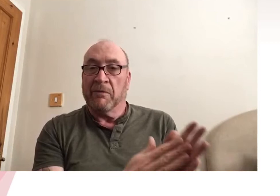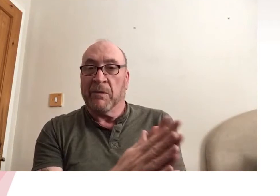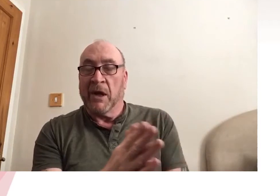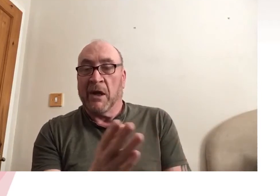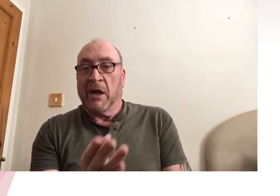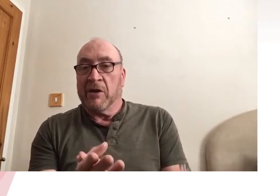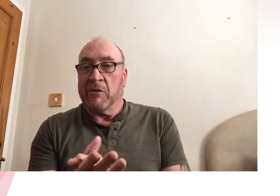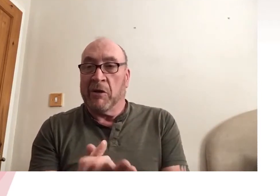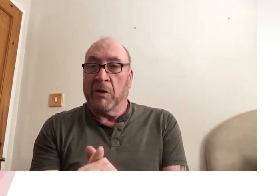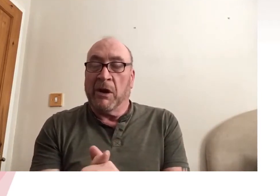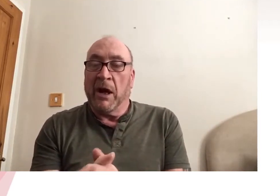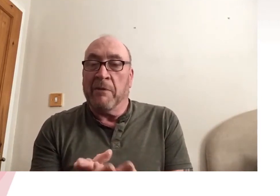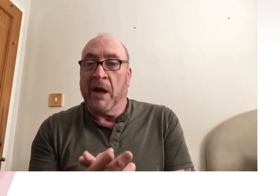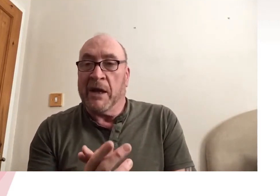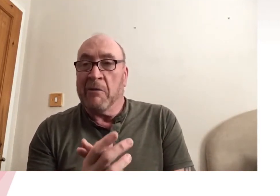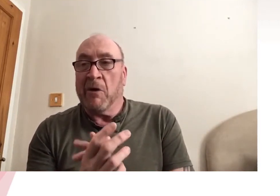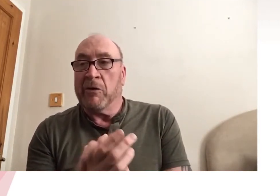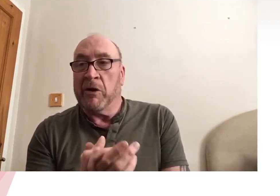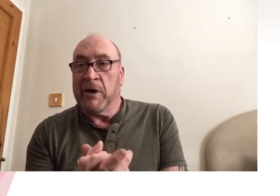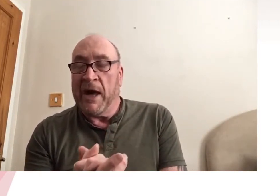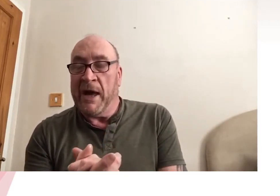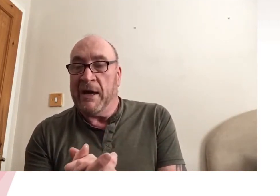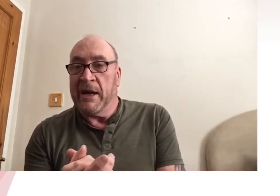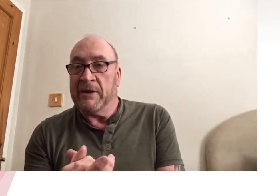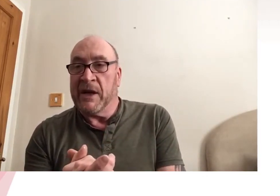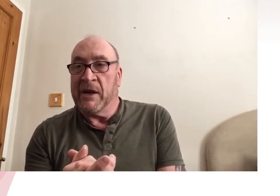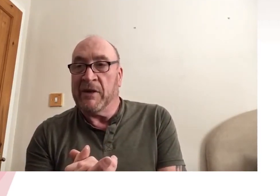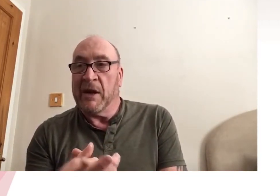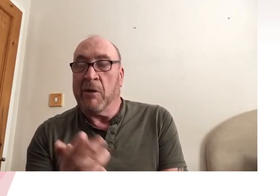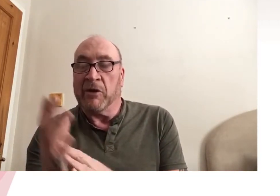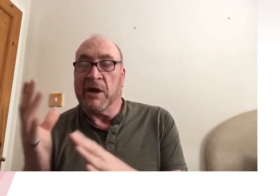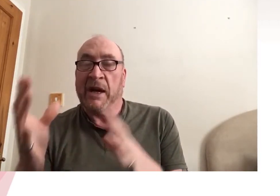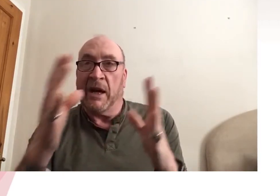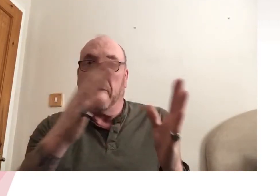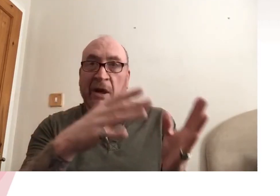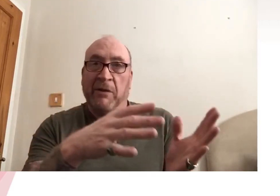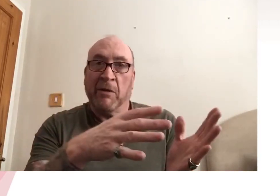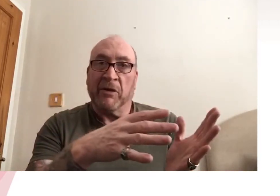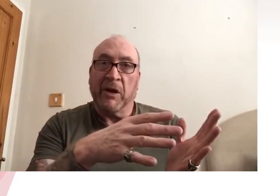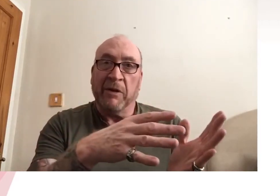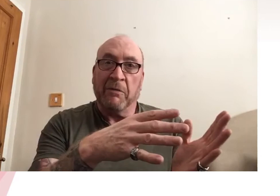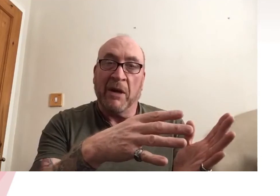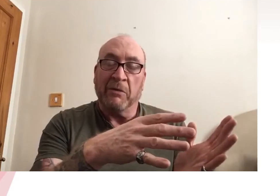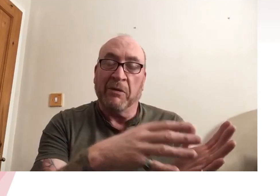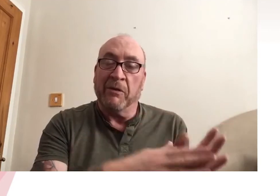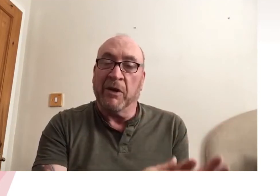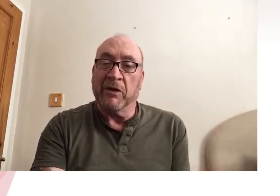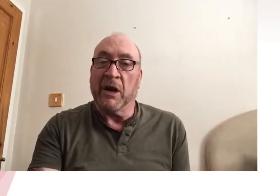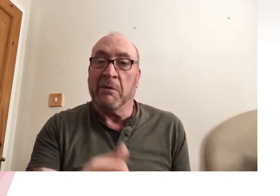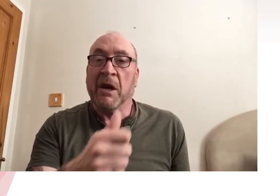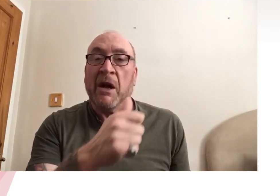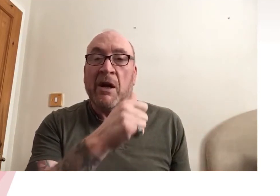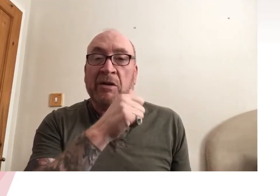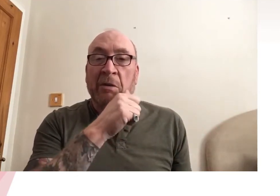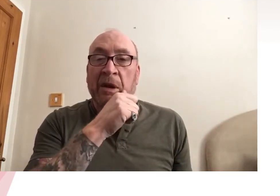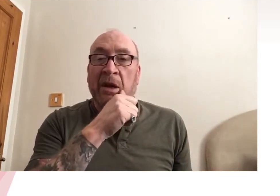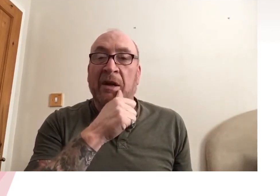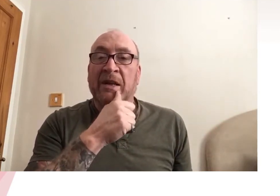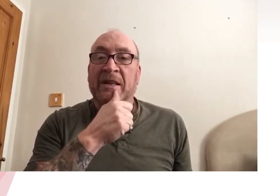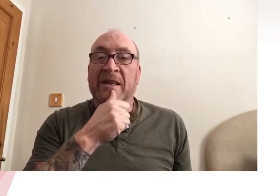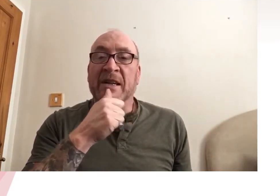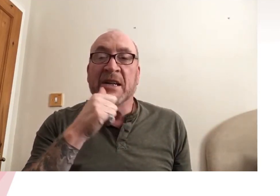Okay, so we'll and then what we'll do there is now what to say if you want to, if you've met somebody for the first time. So